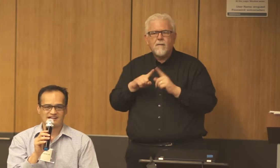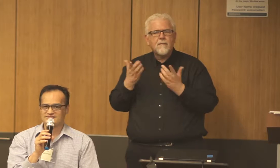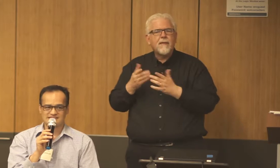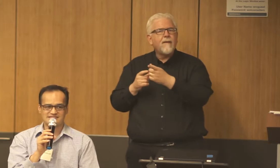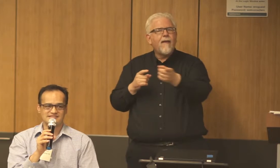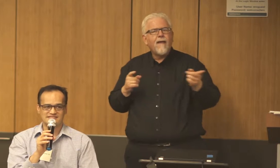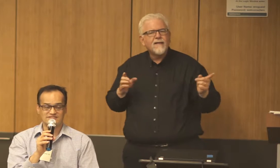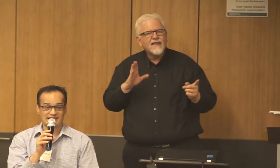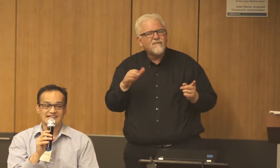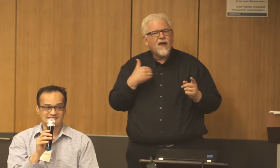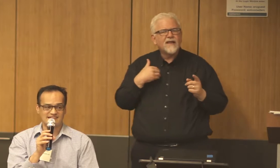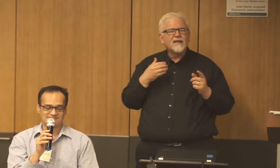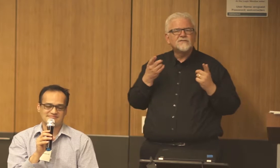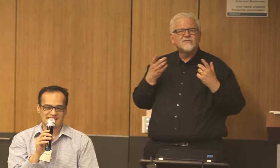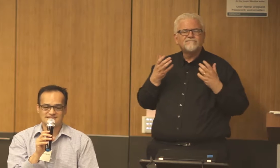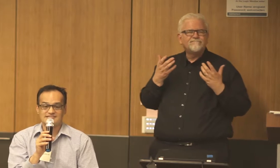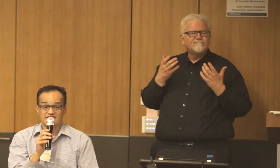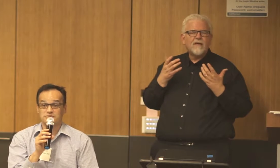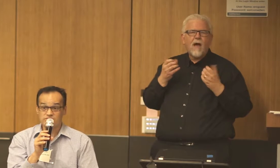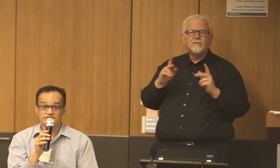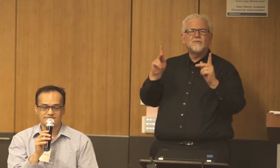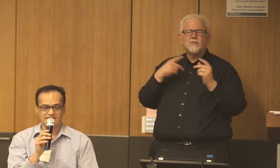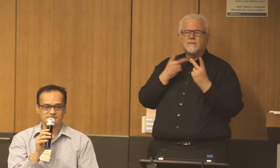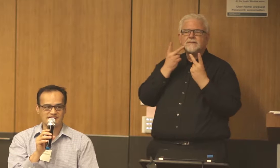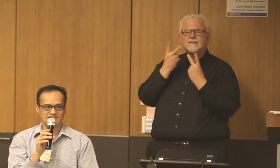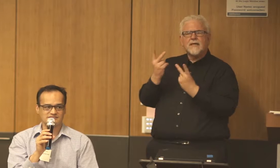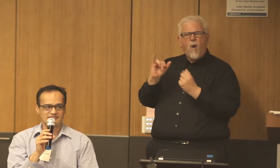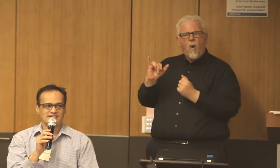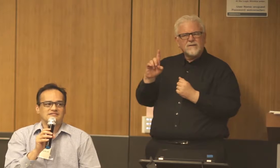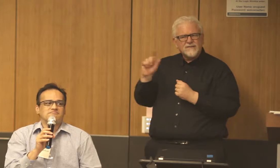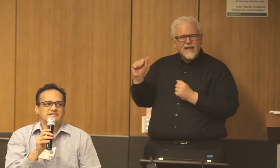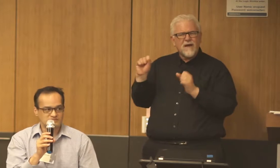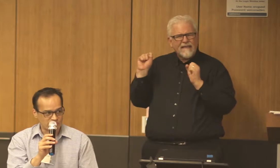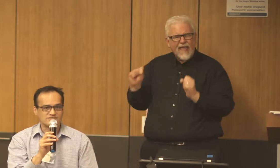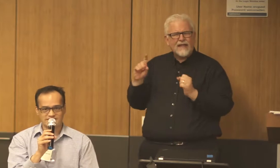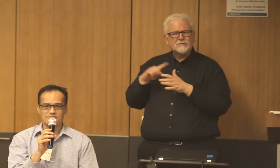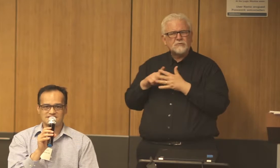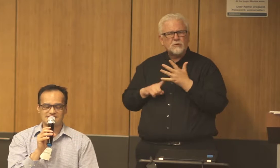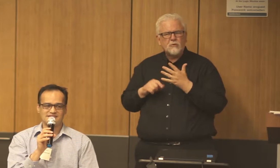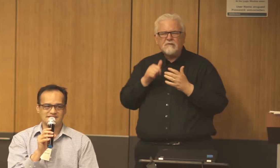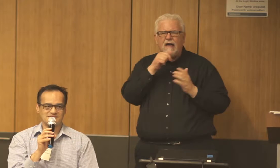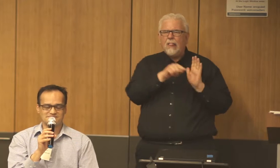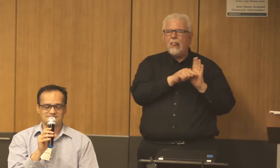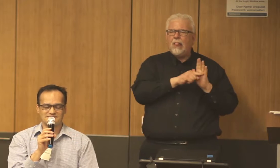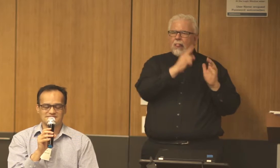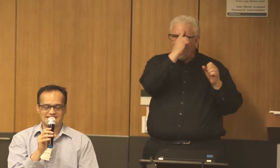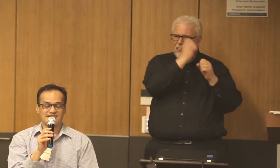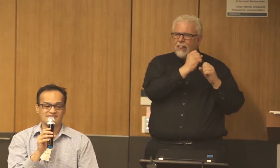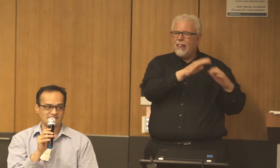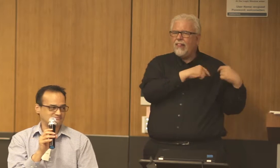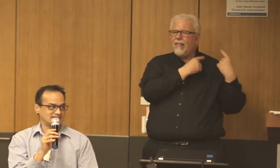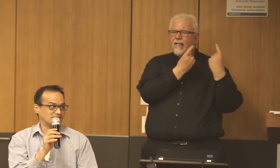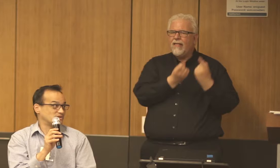chance to kind of see this in a different light, and that this is an opportunity for them to kind of express or tap into